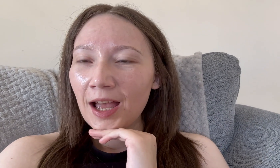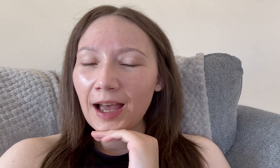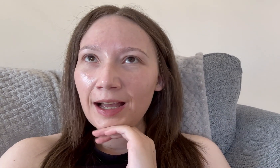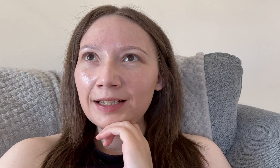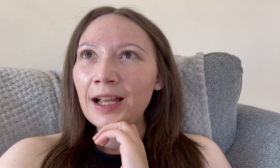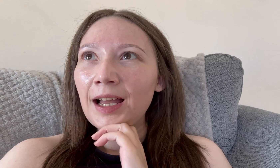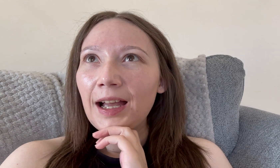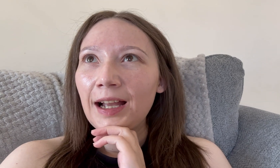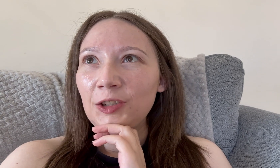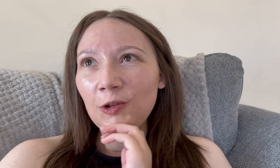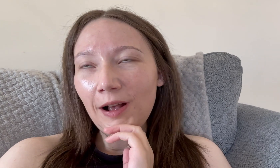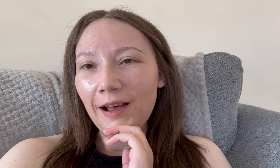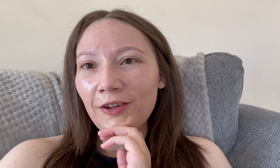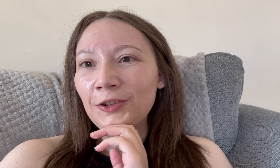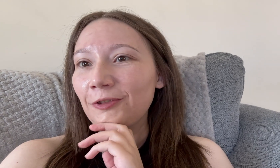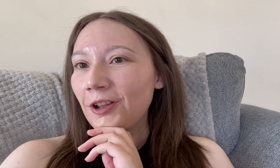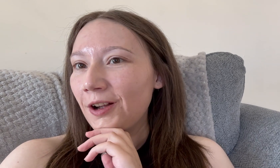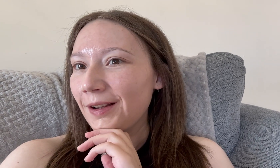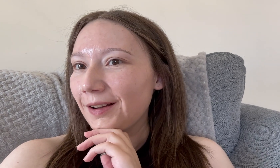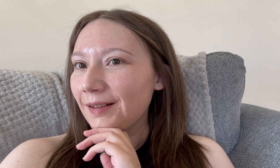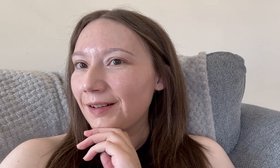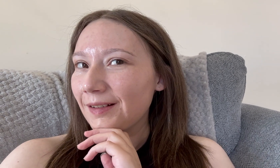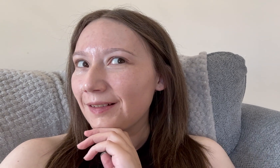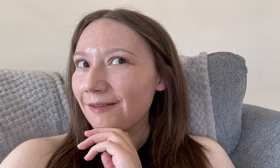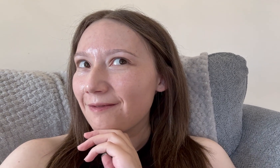much. And I do have another vlog.